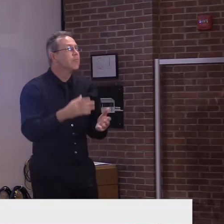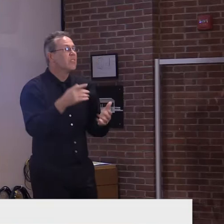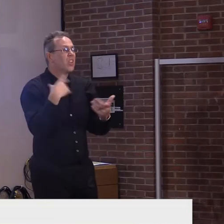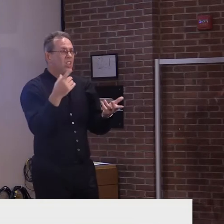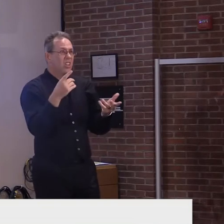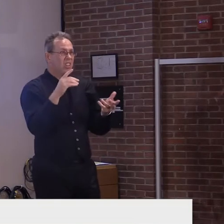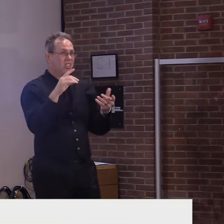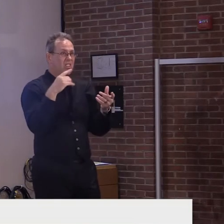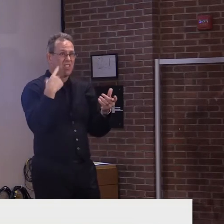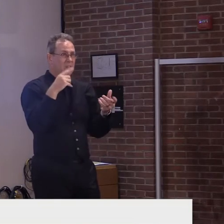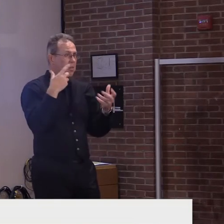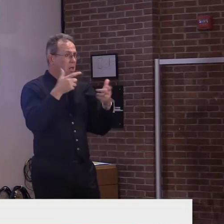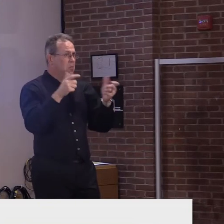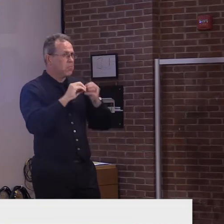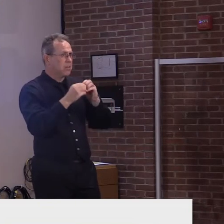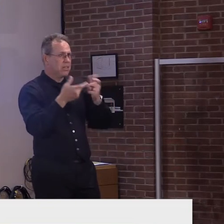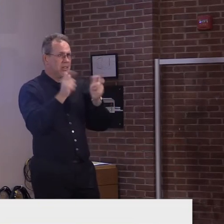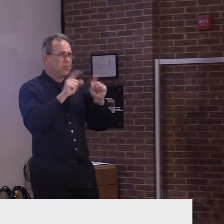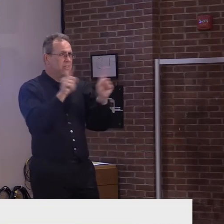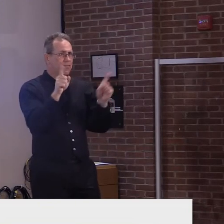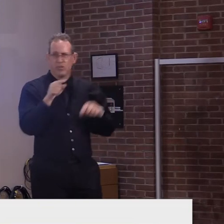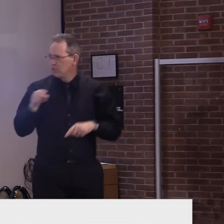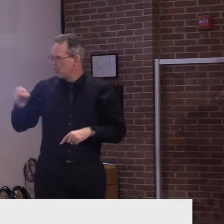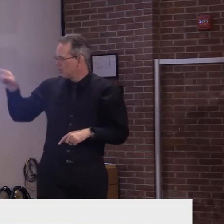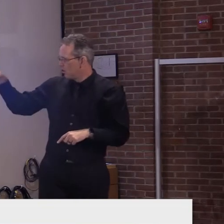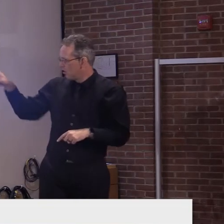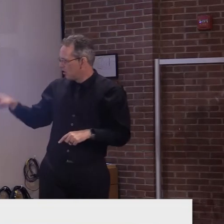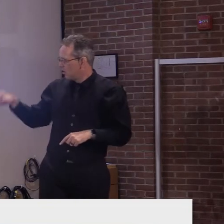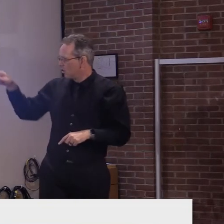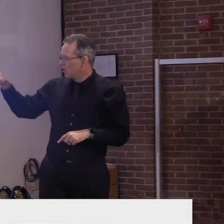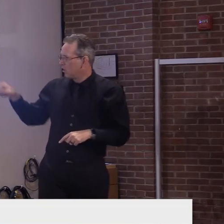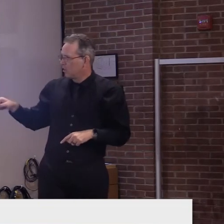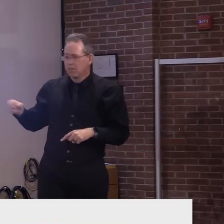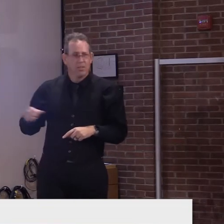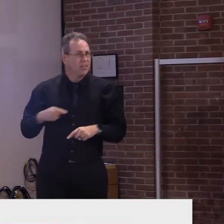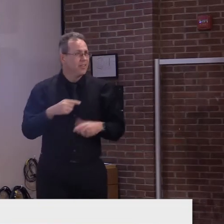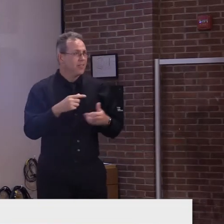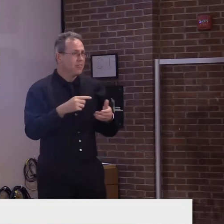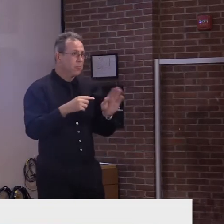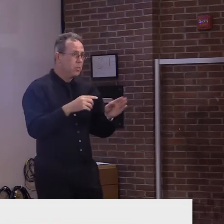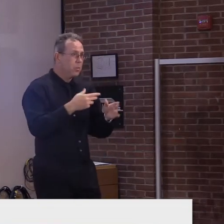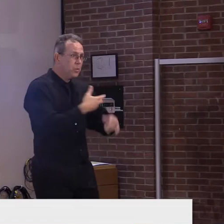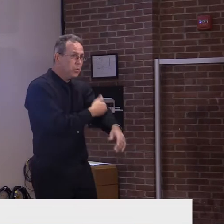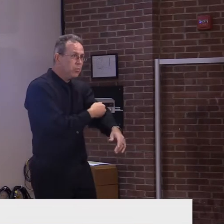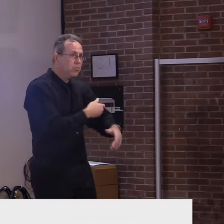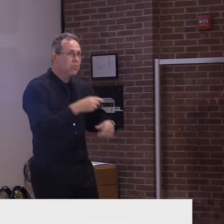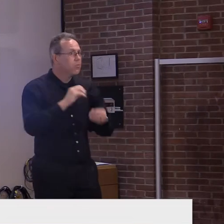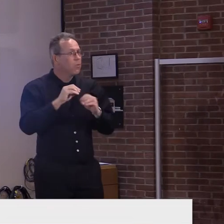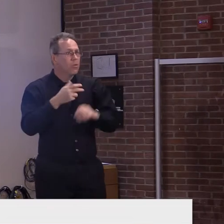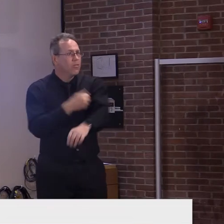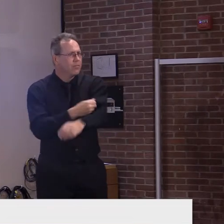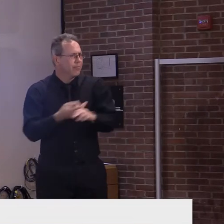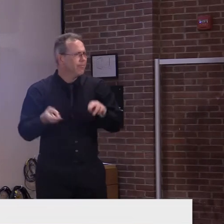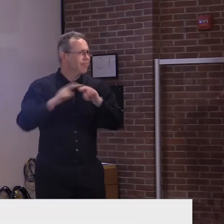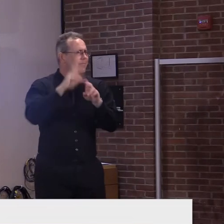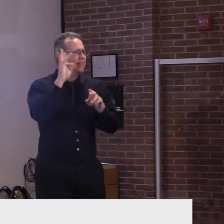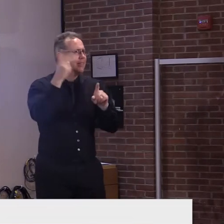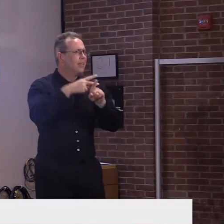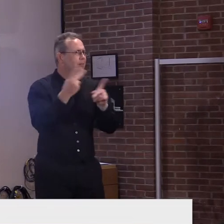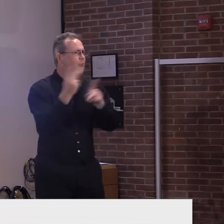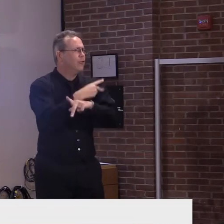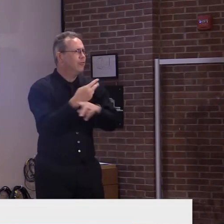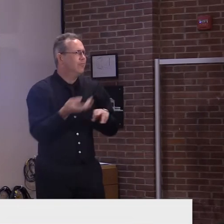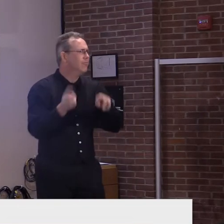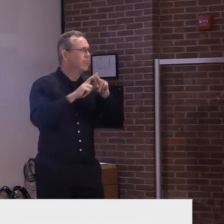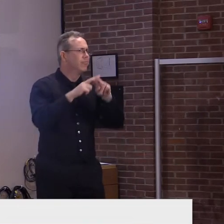is from the beginning of July through August 23rd. So again, message is very clear.